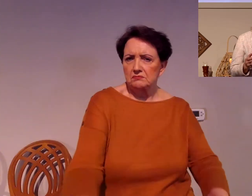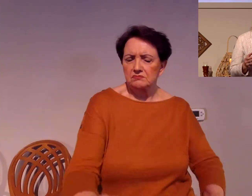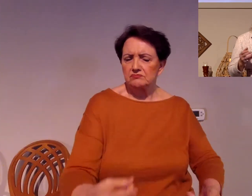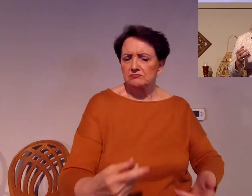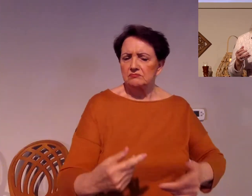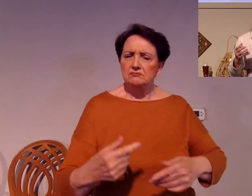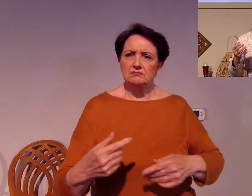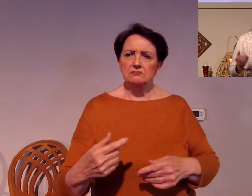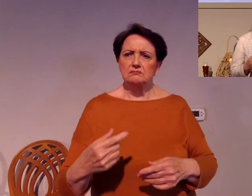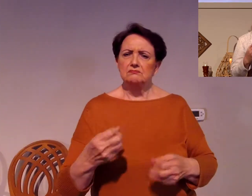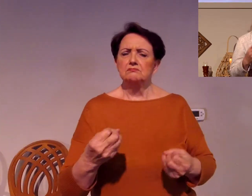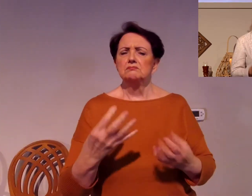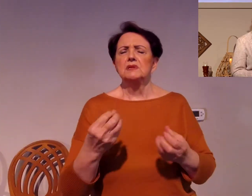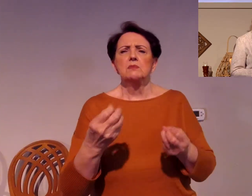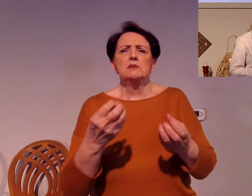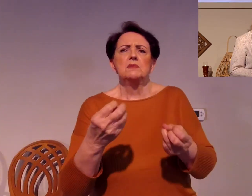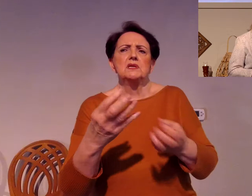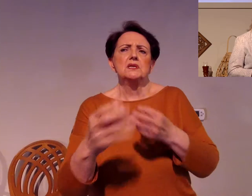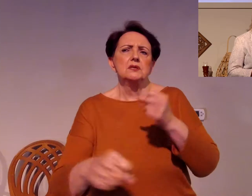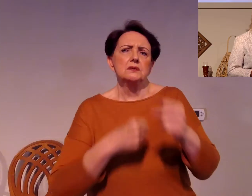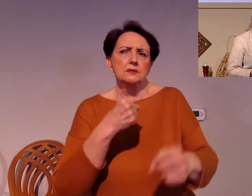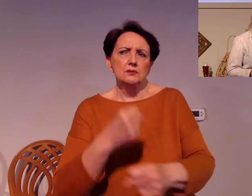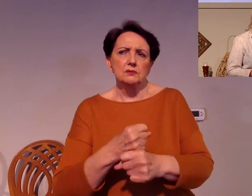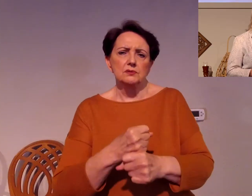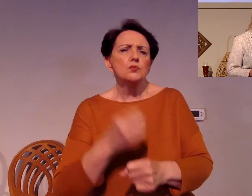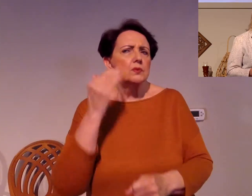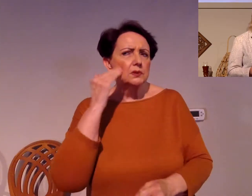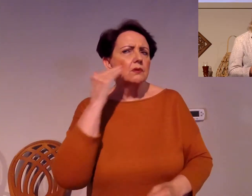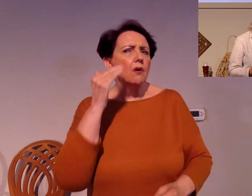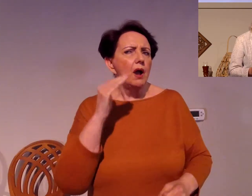We knew how to feel bad.